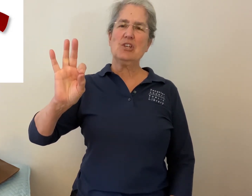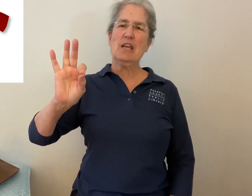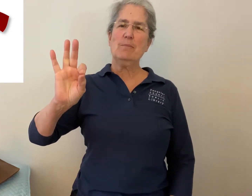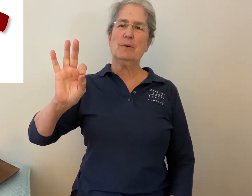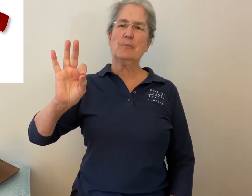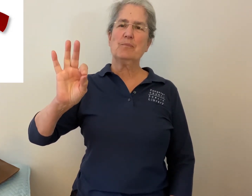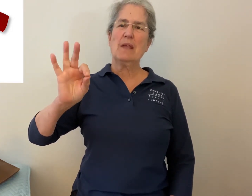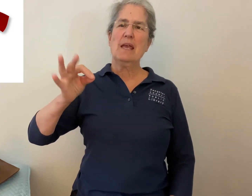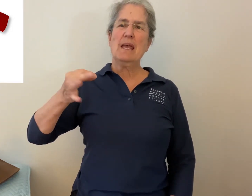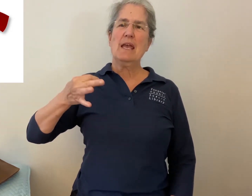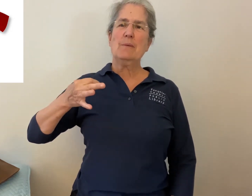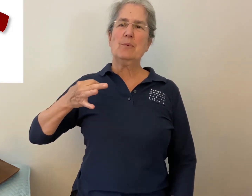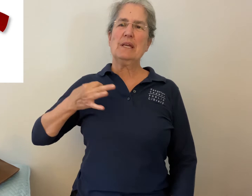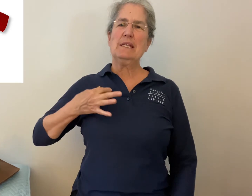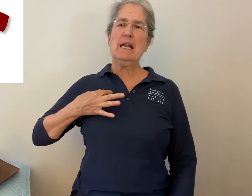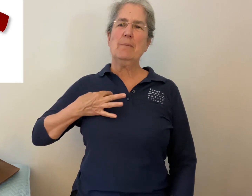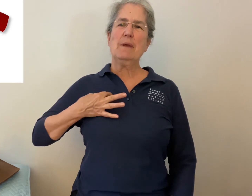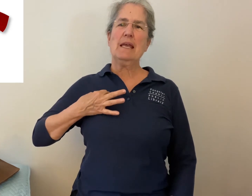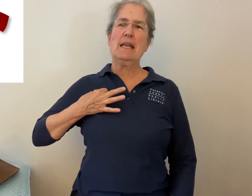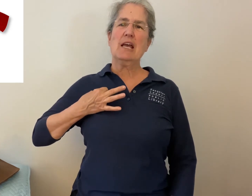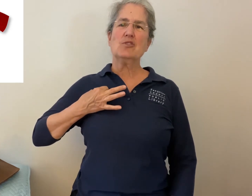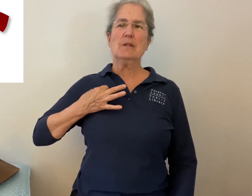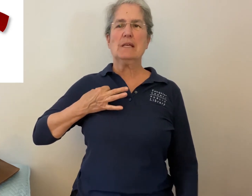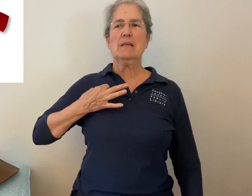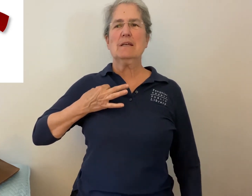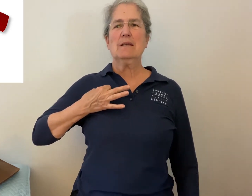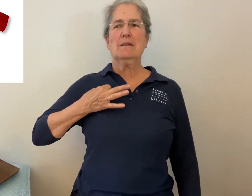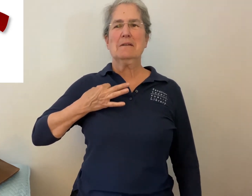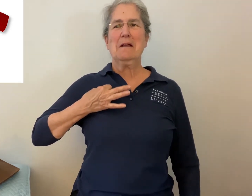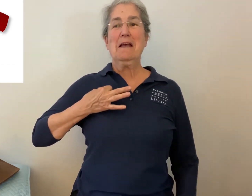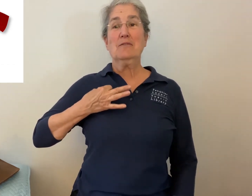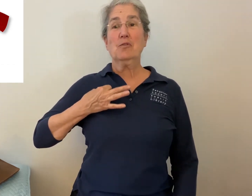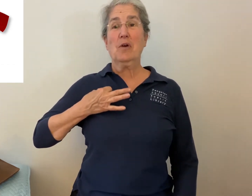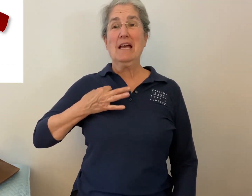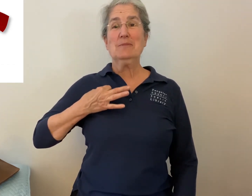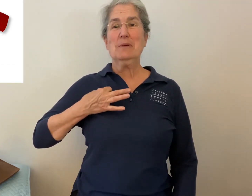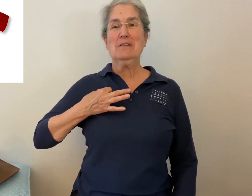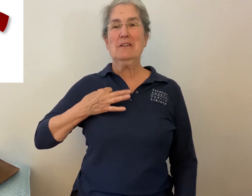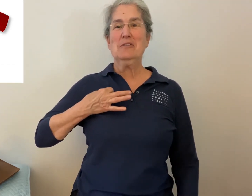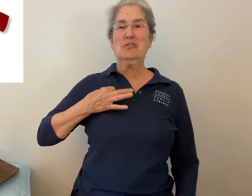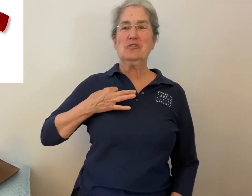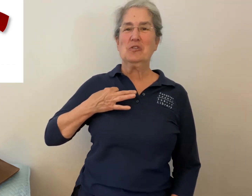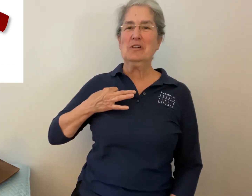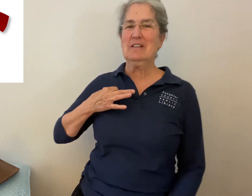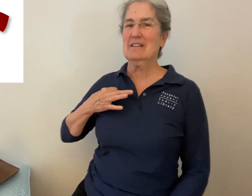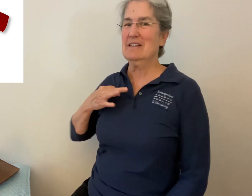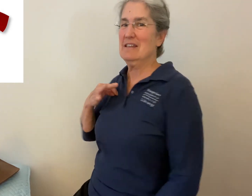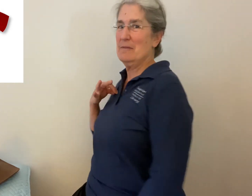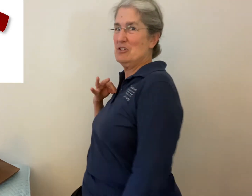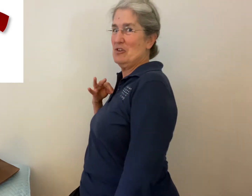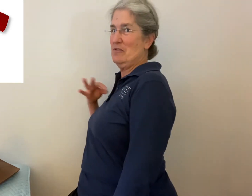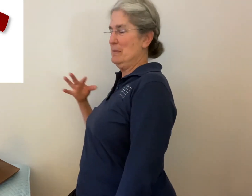shape and bringing it up and actually kind of grasping your shirt. Let me show you from the